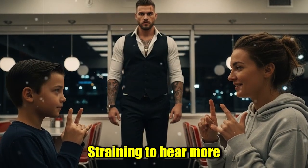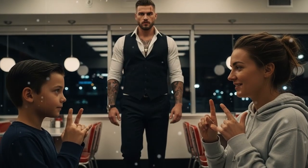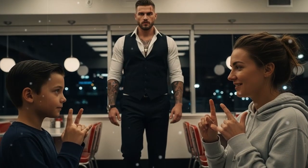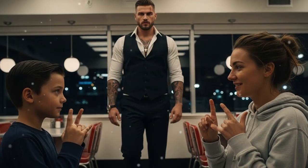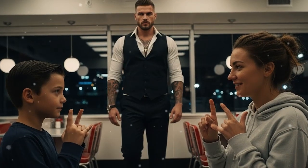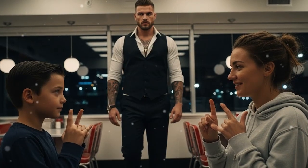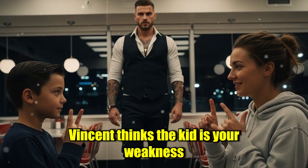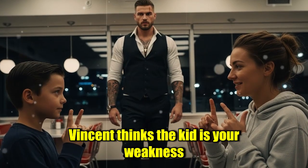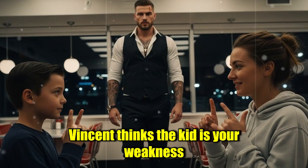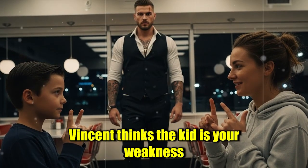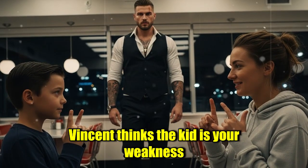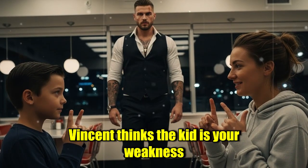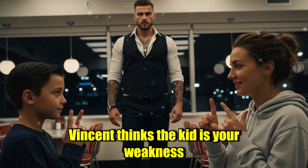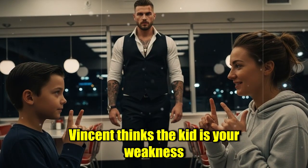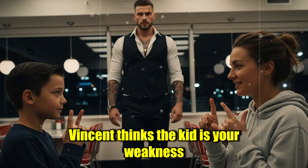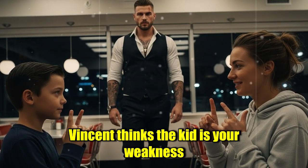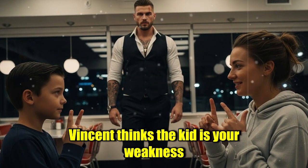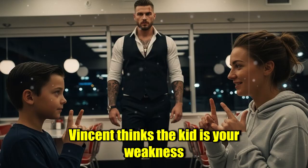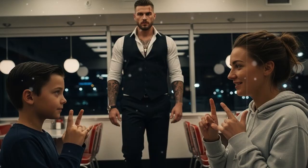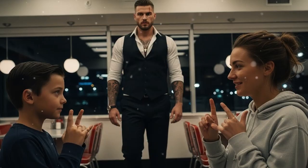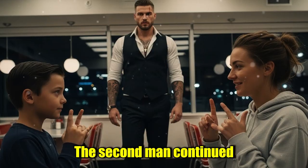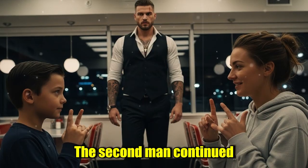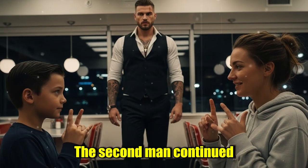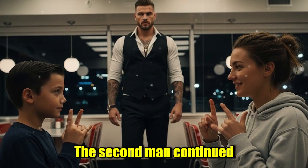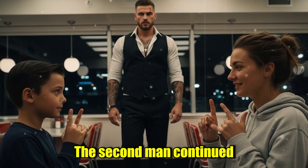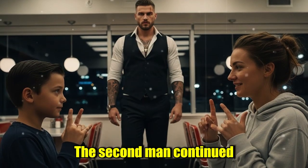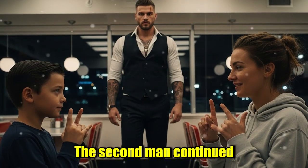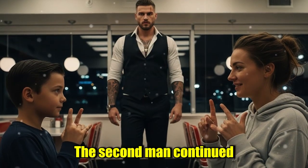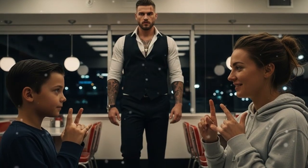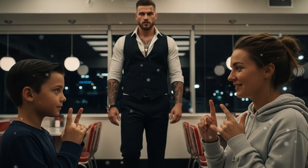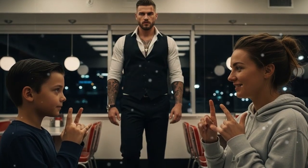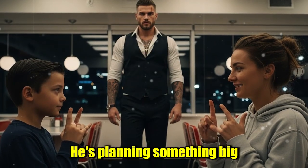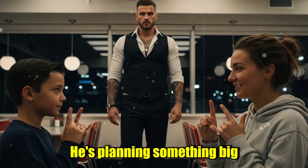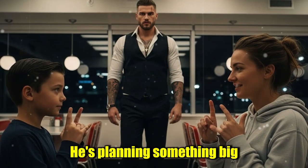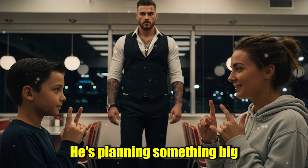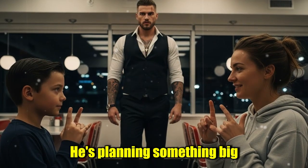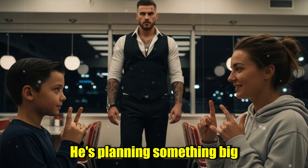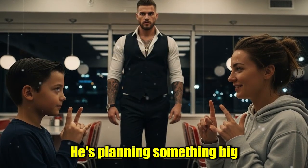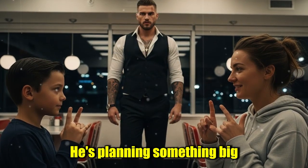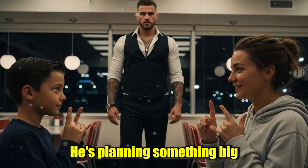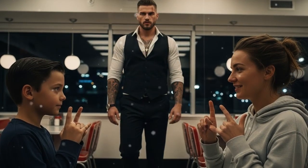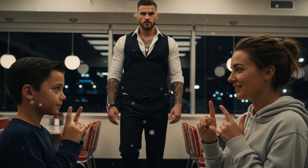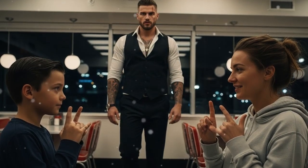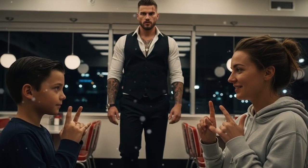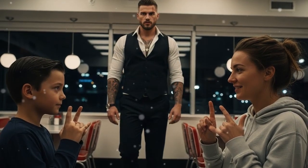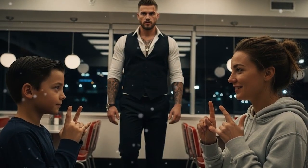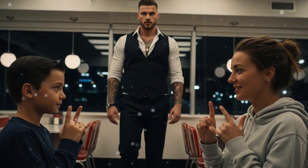more. "Vincent thinks the kid is your weakness," the second man continued. "He's planning something big. Thinks if he can get to